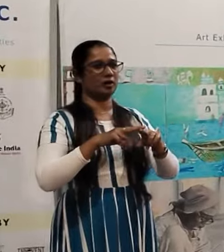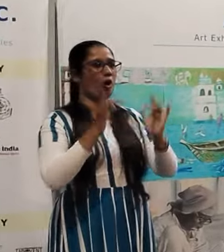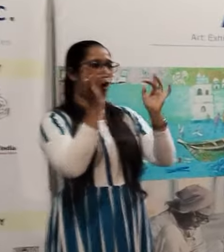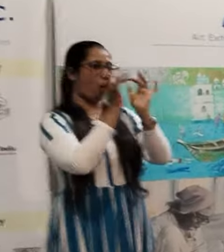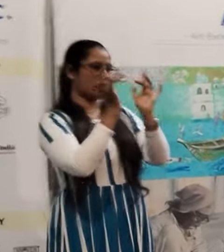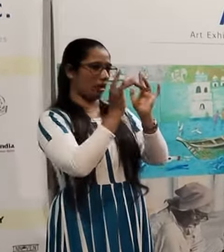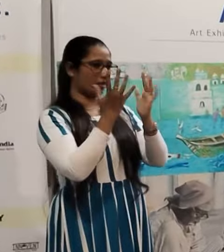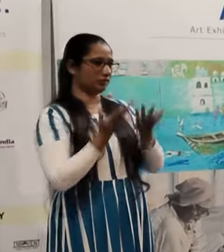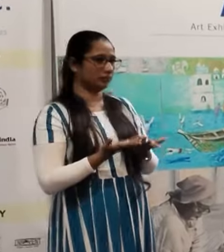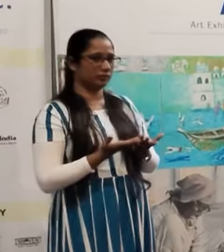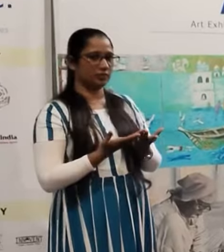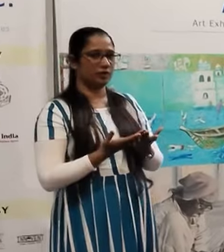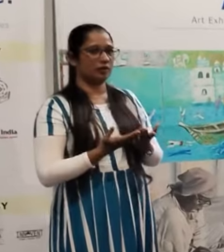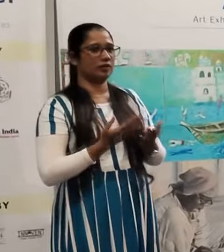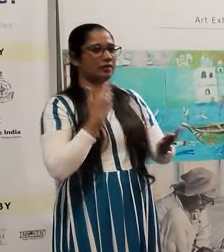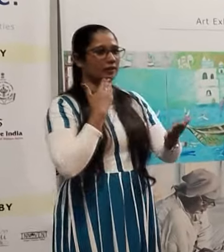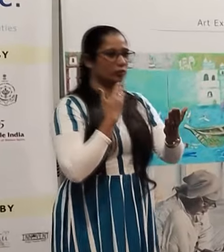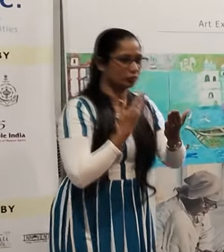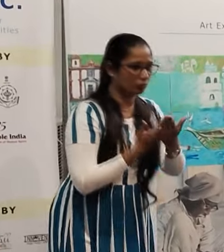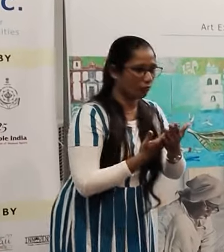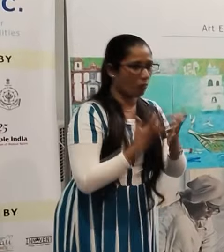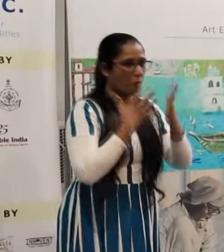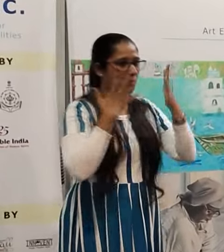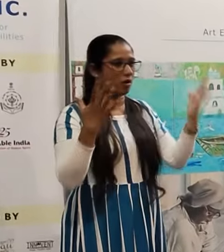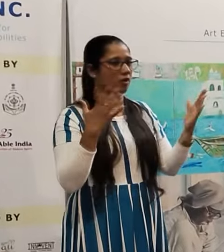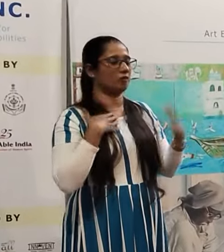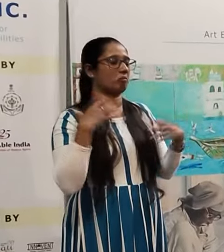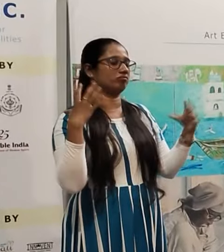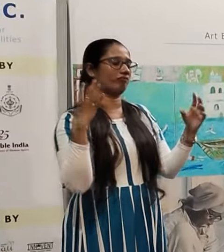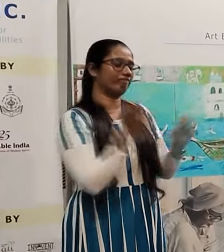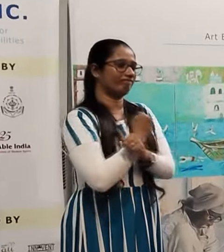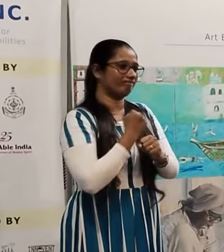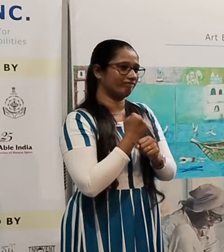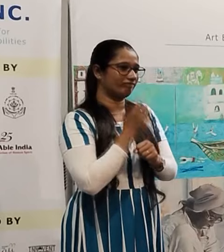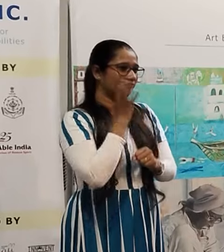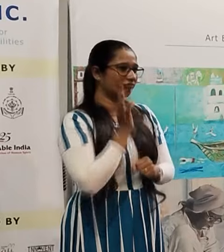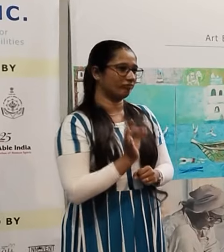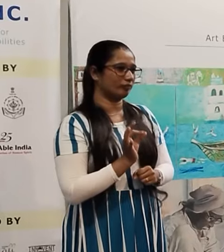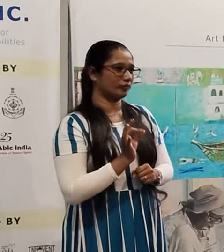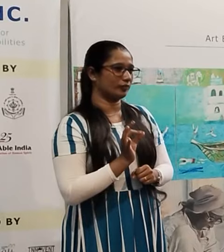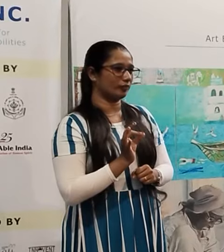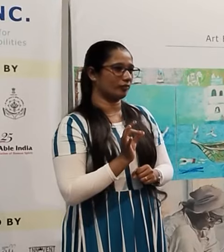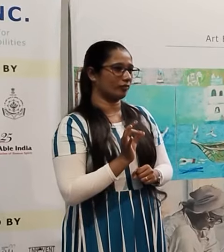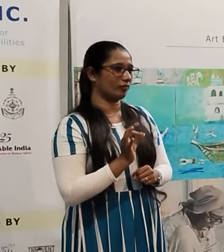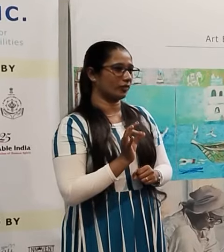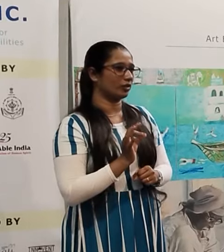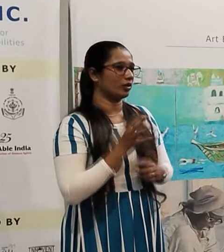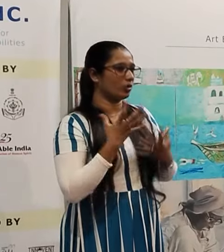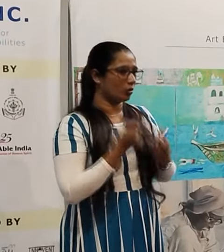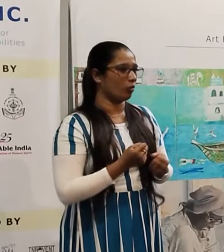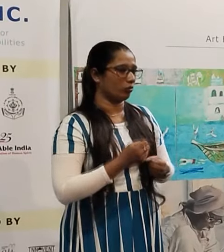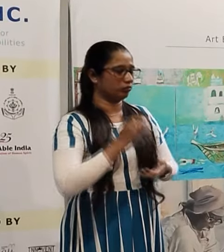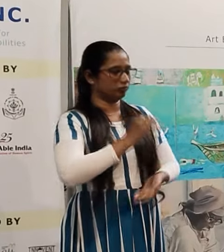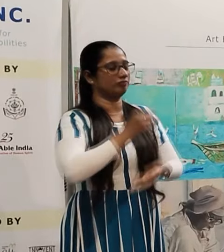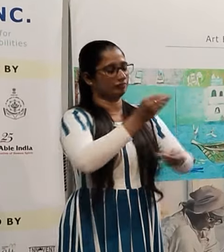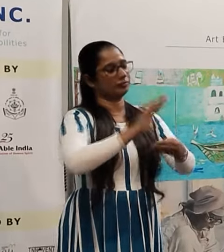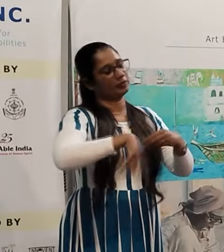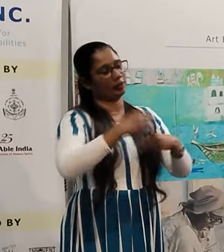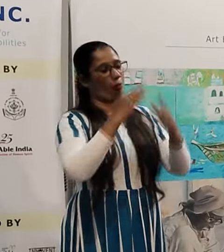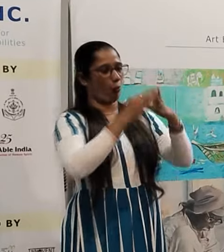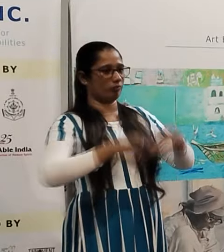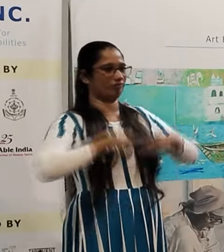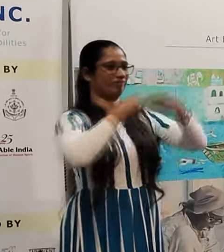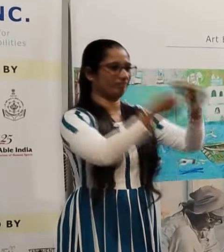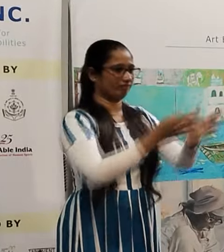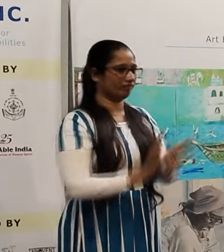online. So Frederica, thank you so much. We really miss you here. And we have a little present for you as well, which we'll come and give you